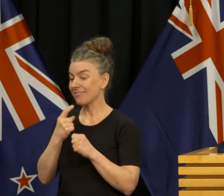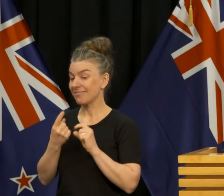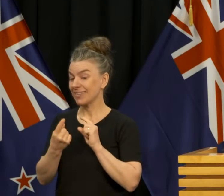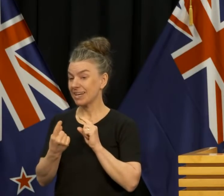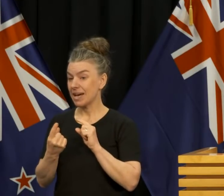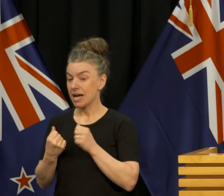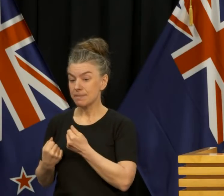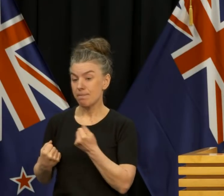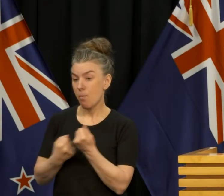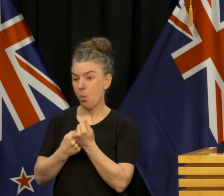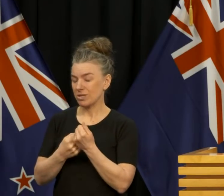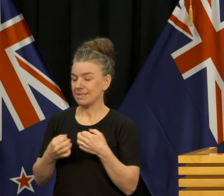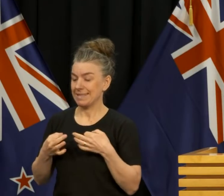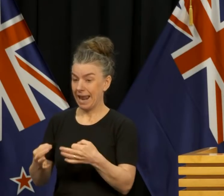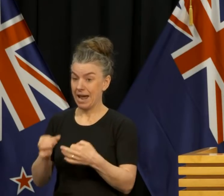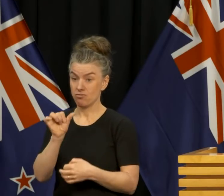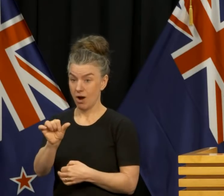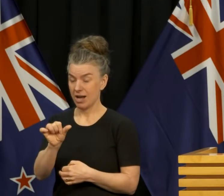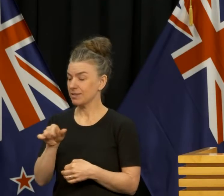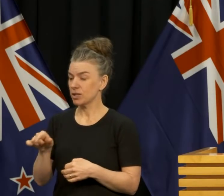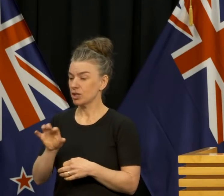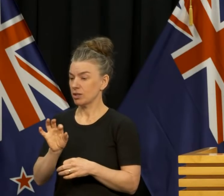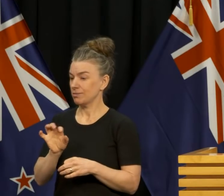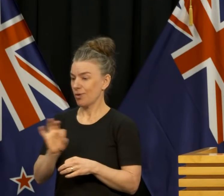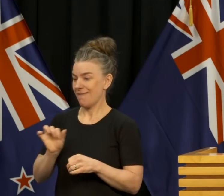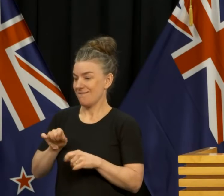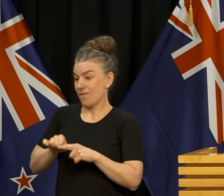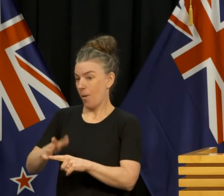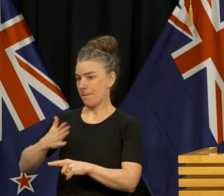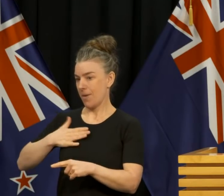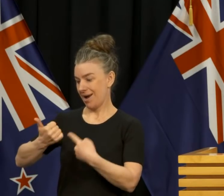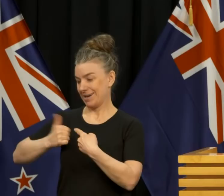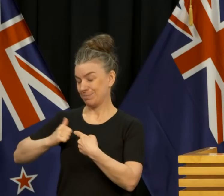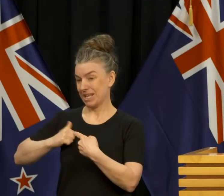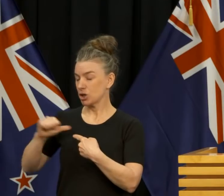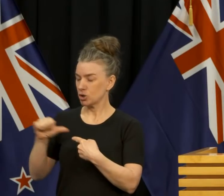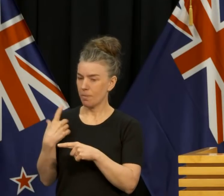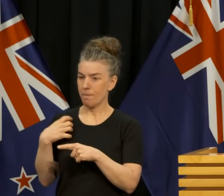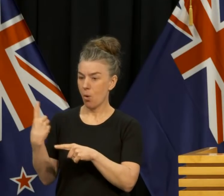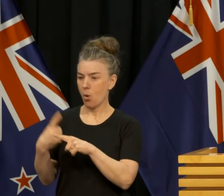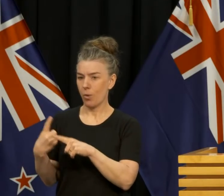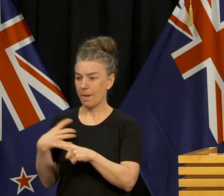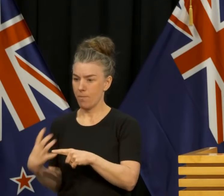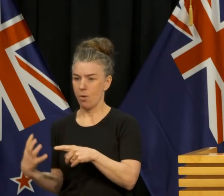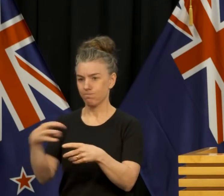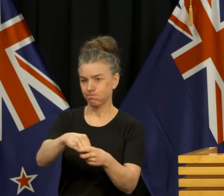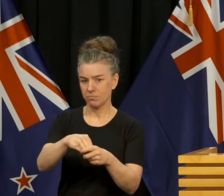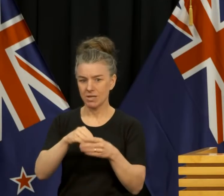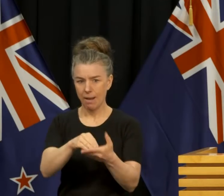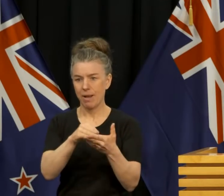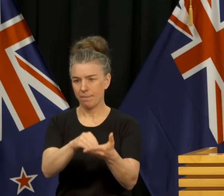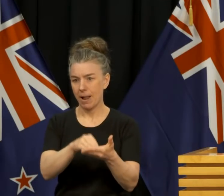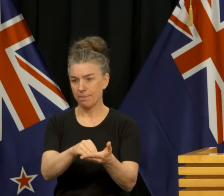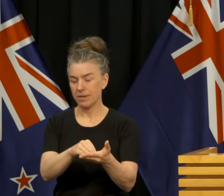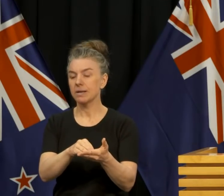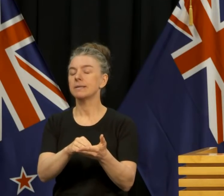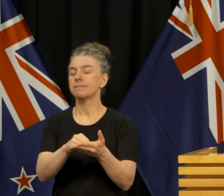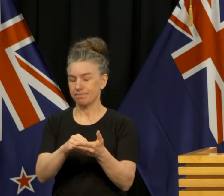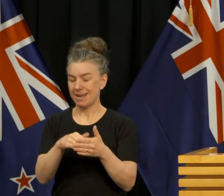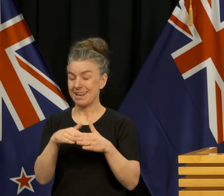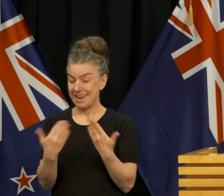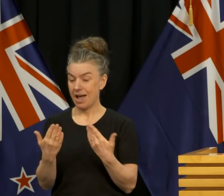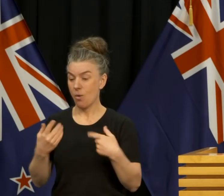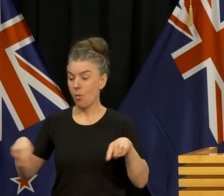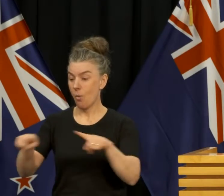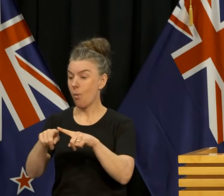not meet my expectations around the speed of response, and that message has been well understood by all